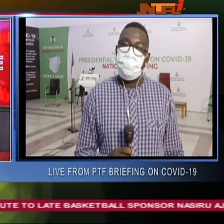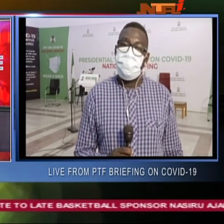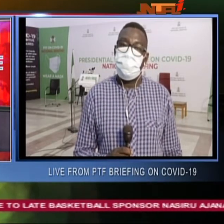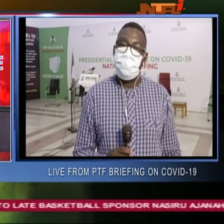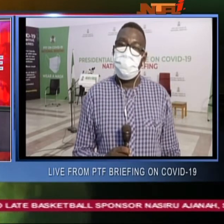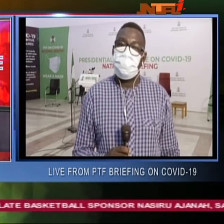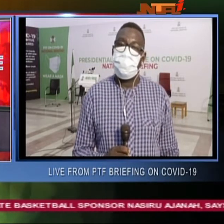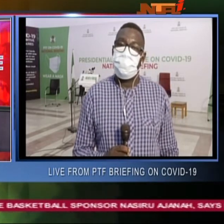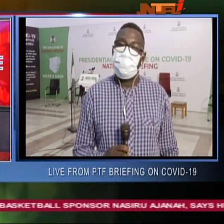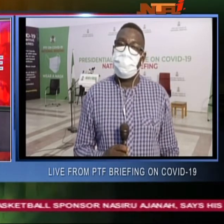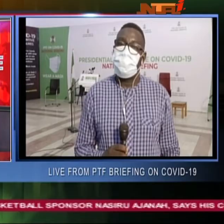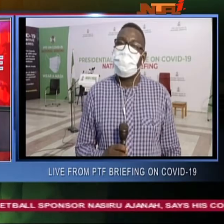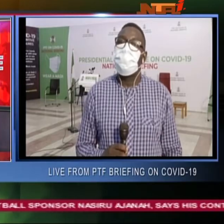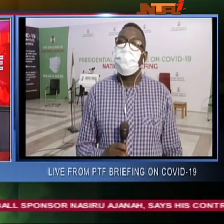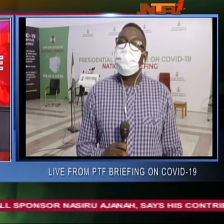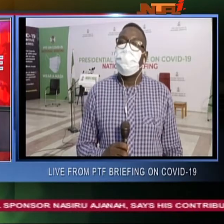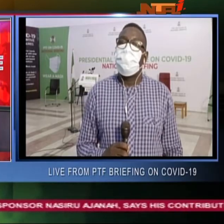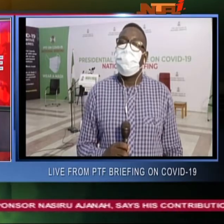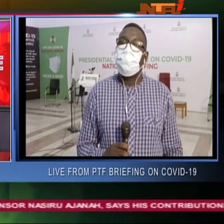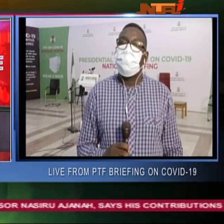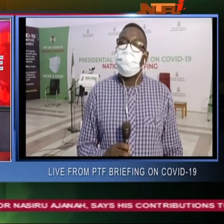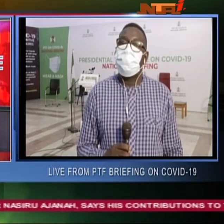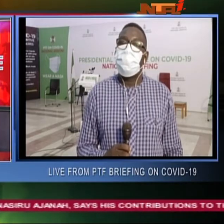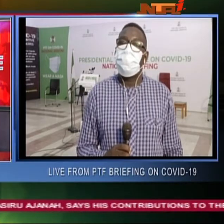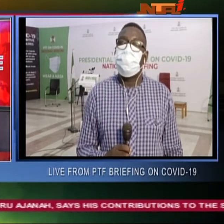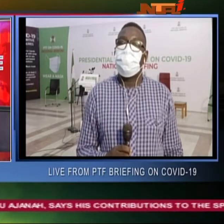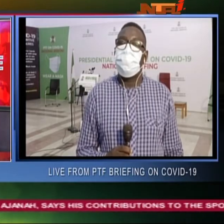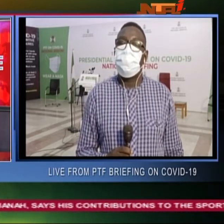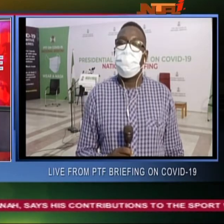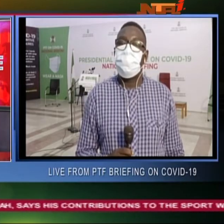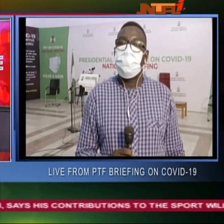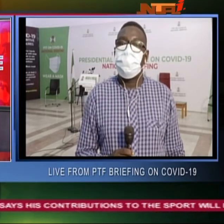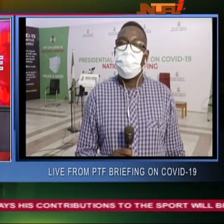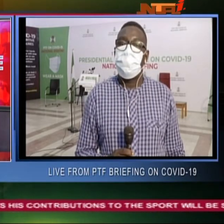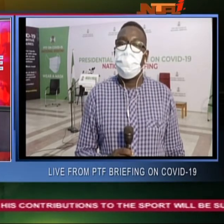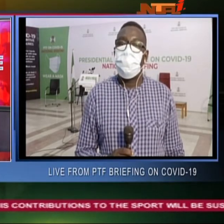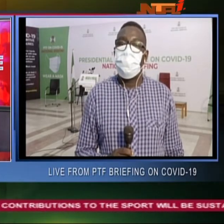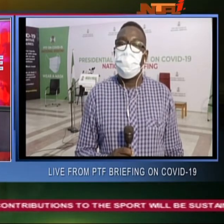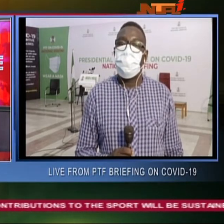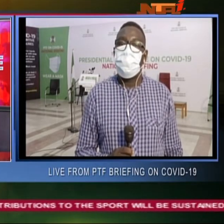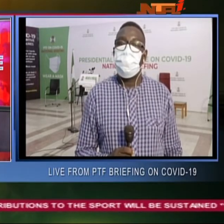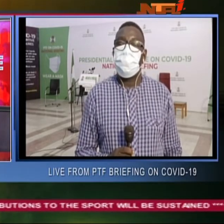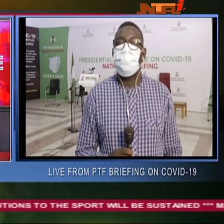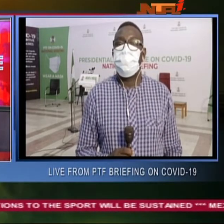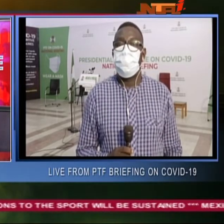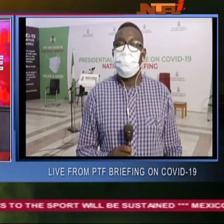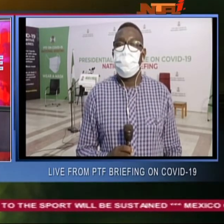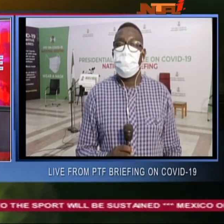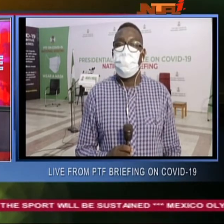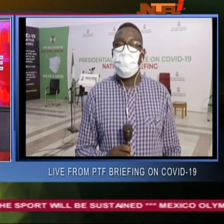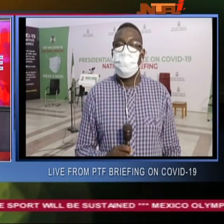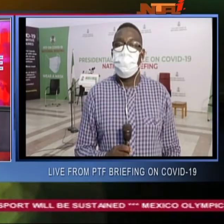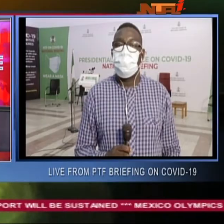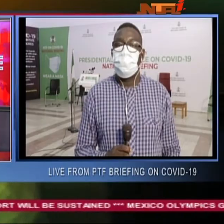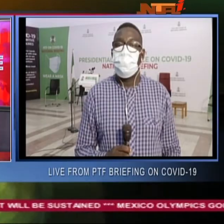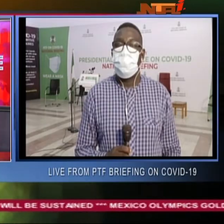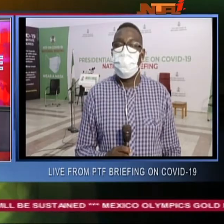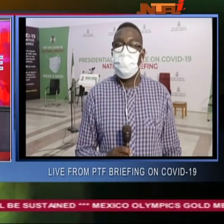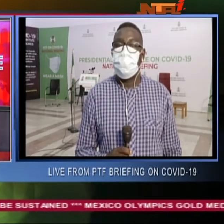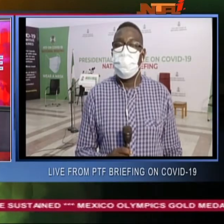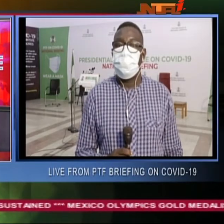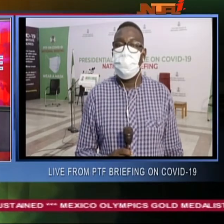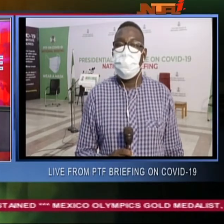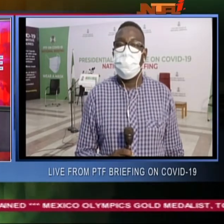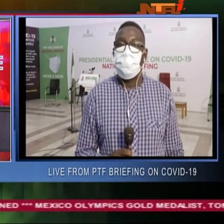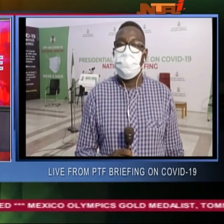you said, conditionally lifted, and also for the graduating students, you know, that will be allowed to write the exams. Thank you very much for that